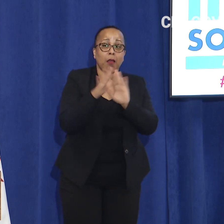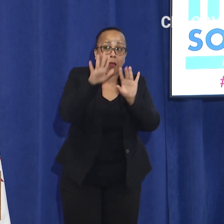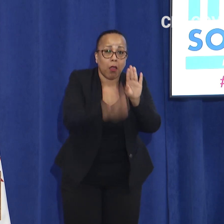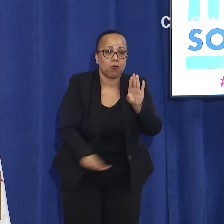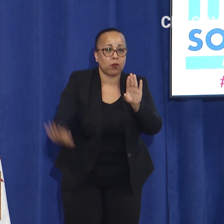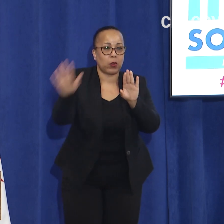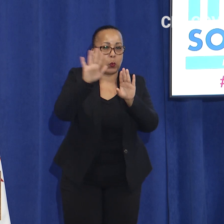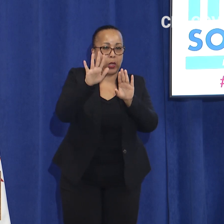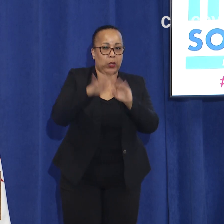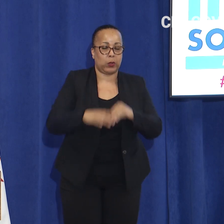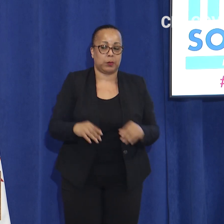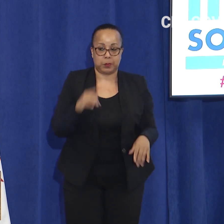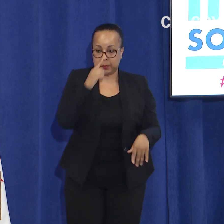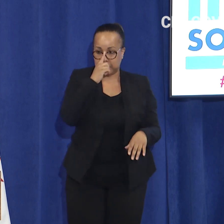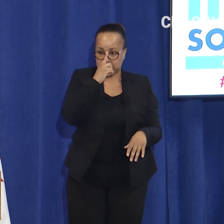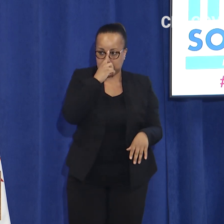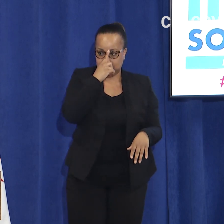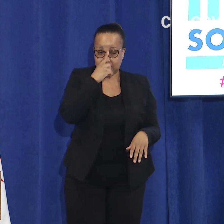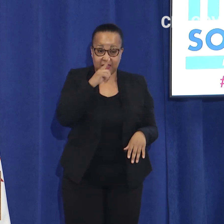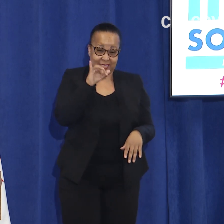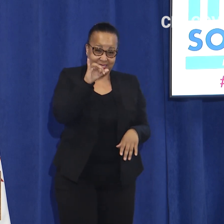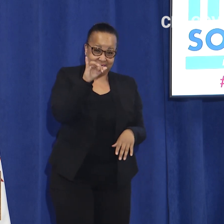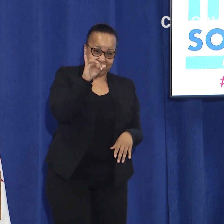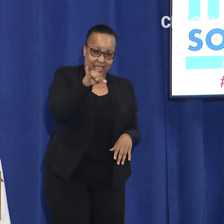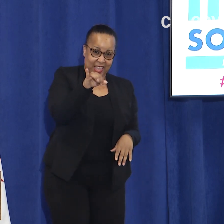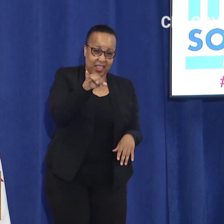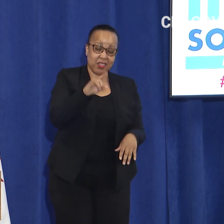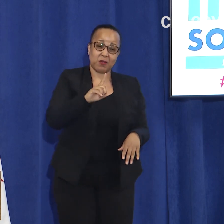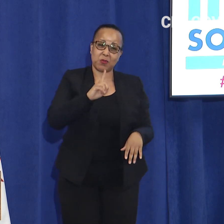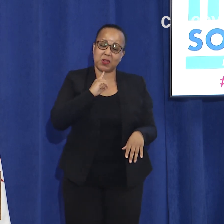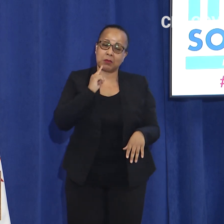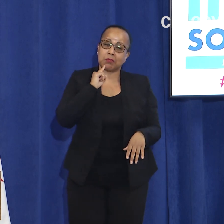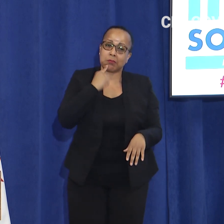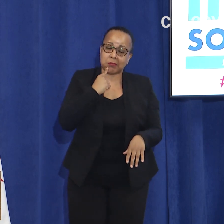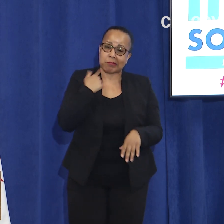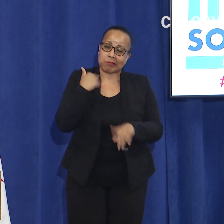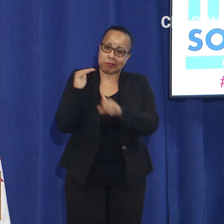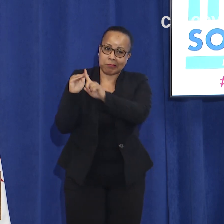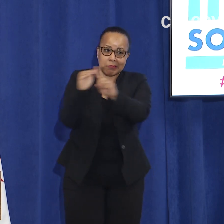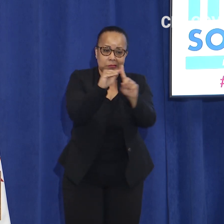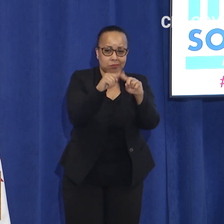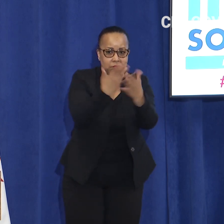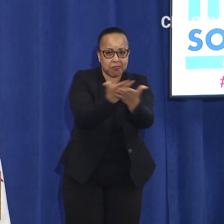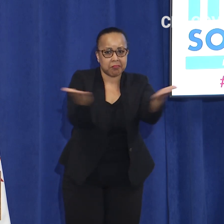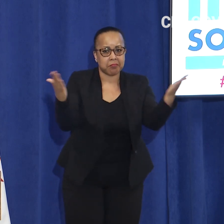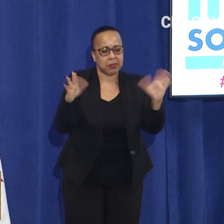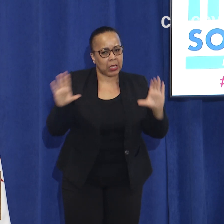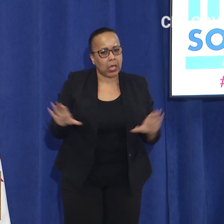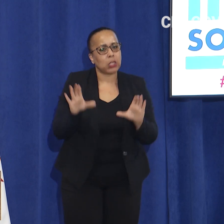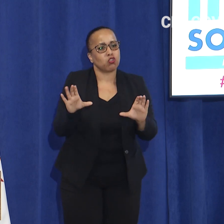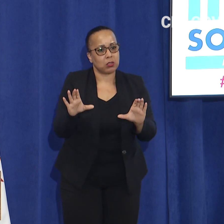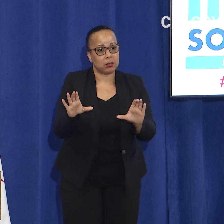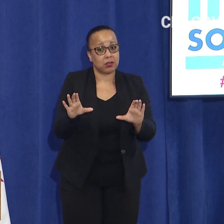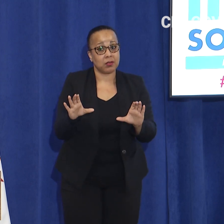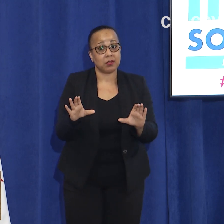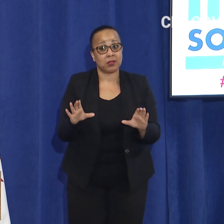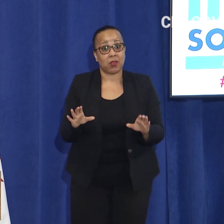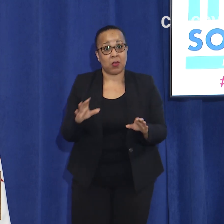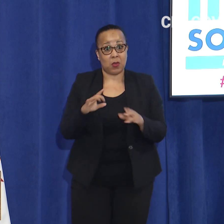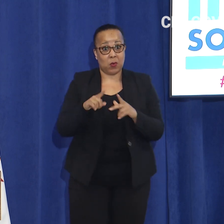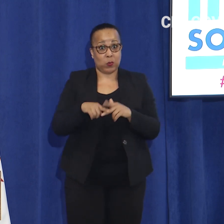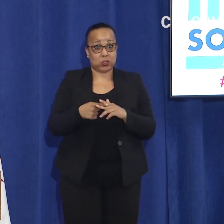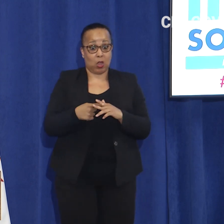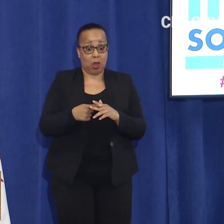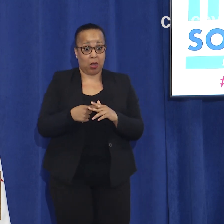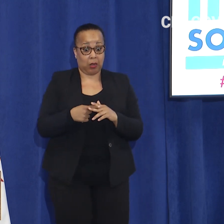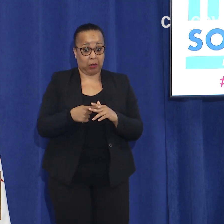everywhere. That is a critical call to action. And the good news is we are not starting from zero.